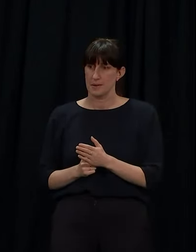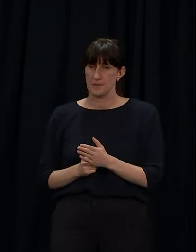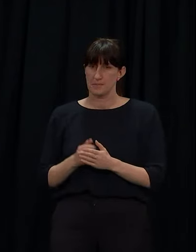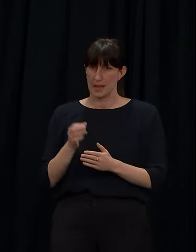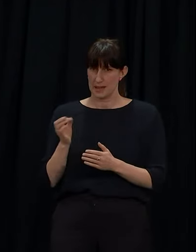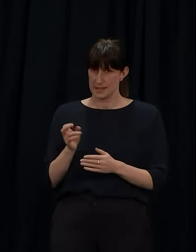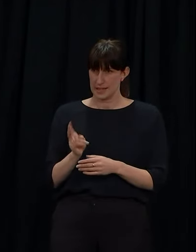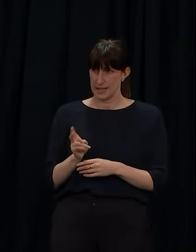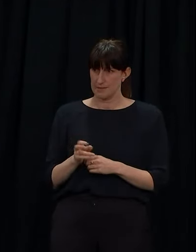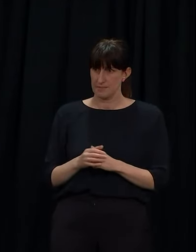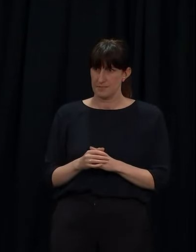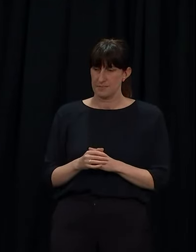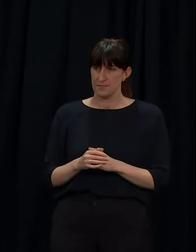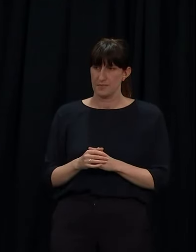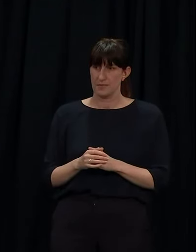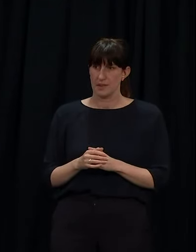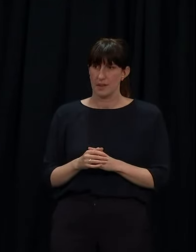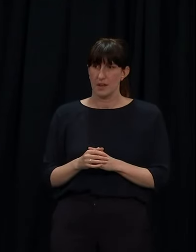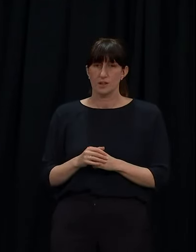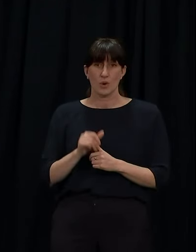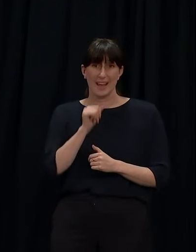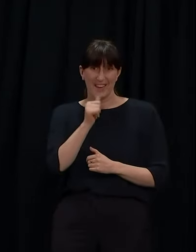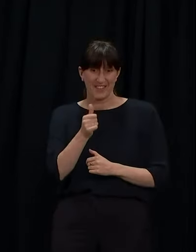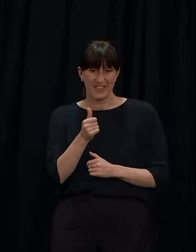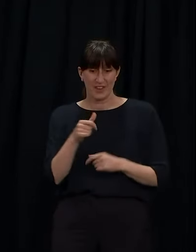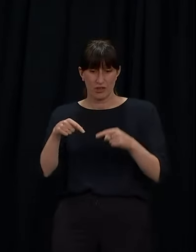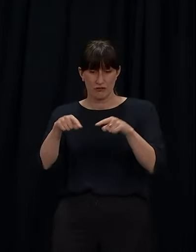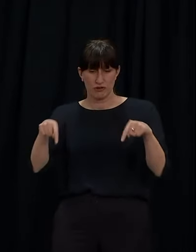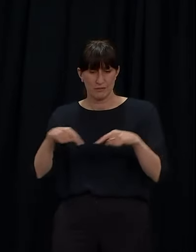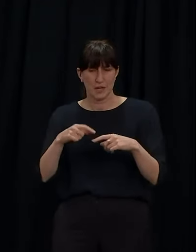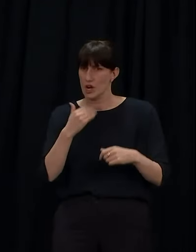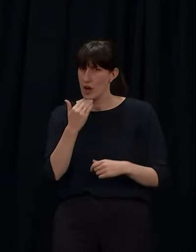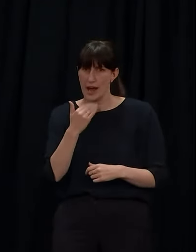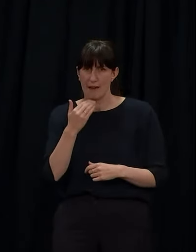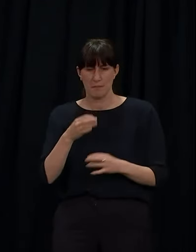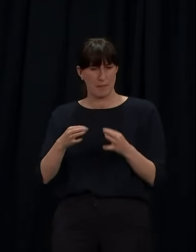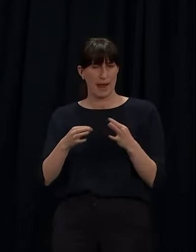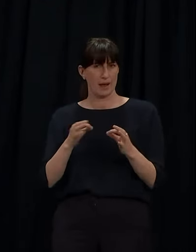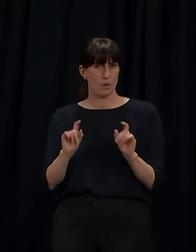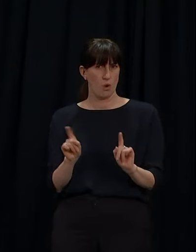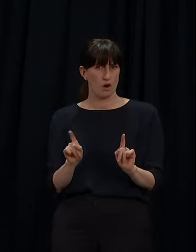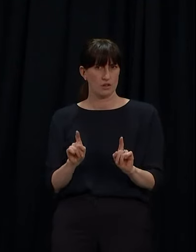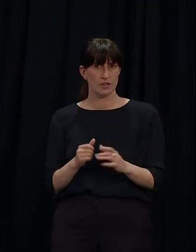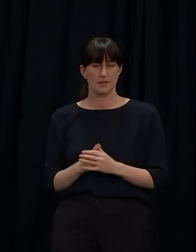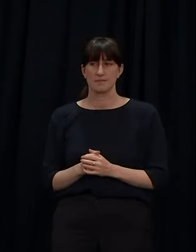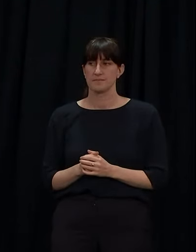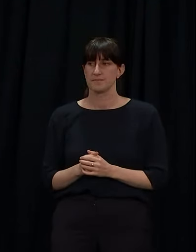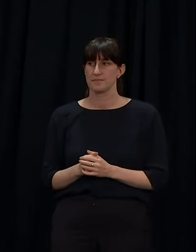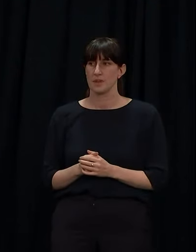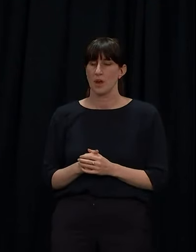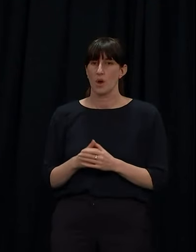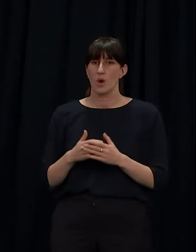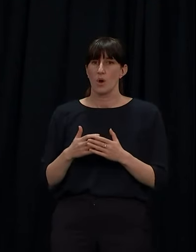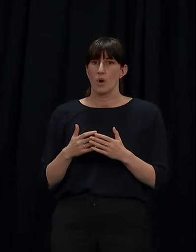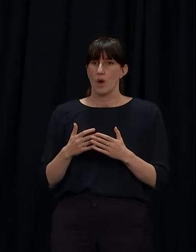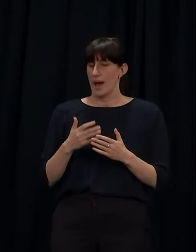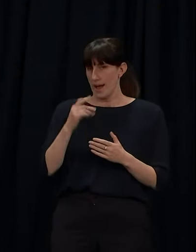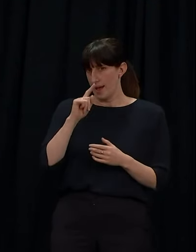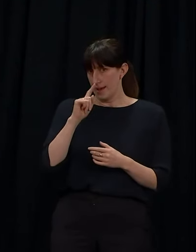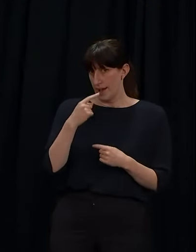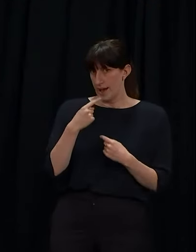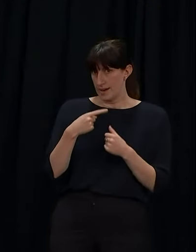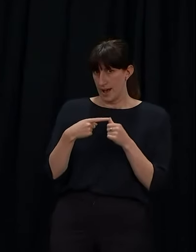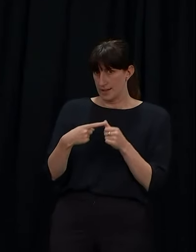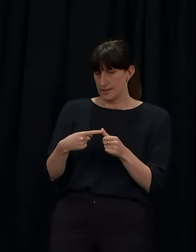in the system, and if there isn't enough, what is the plan there? Well, as I've said, an additional facility for household contacts. I can't give you a number on that one, but that is a